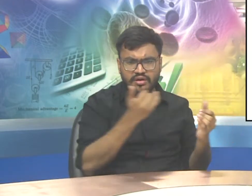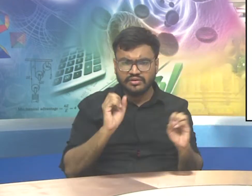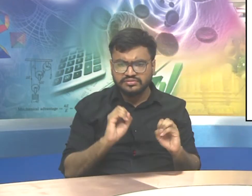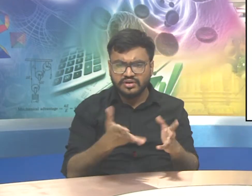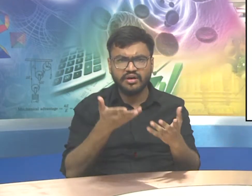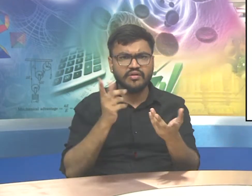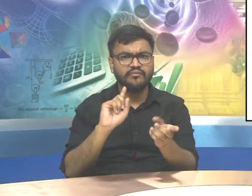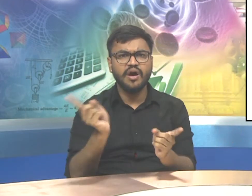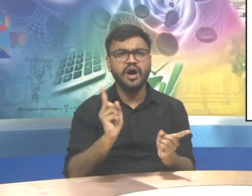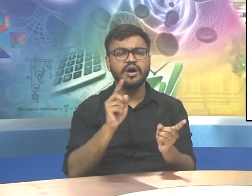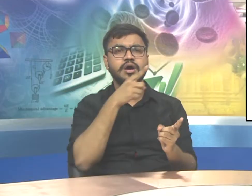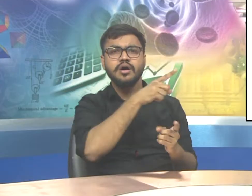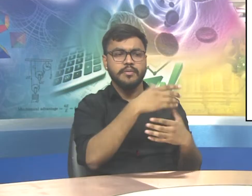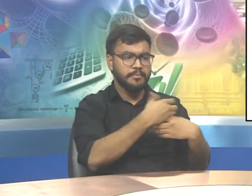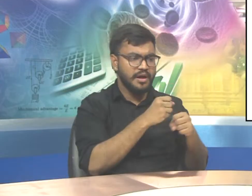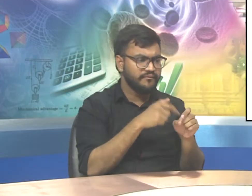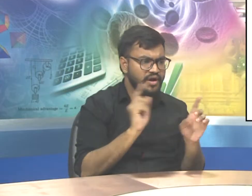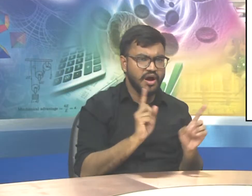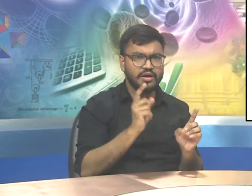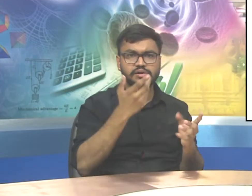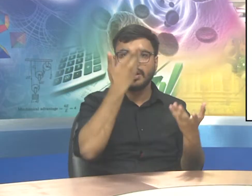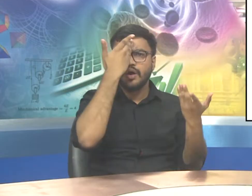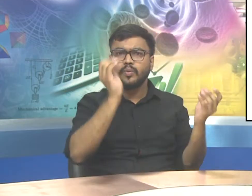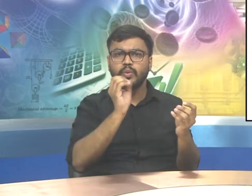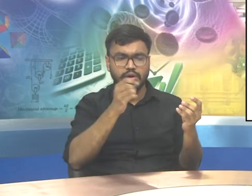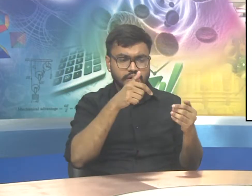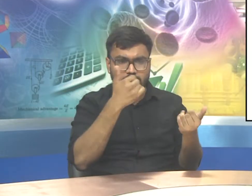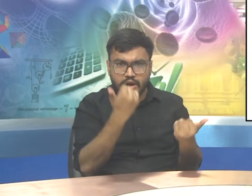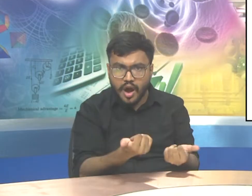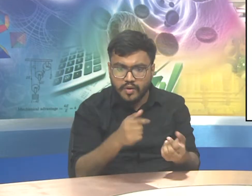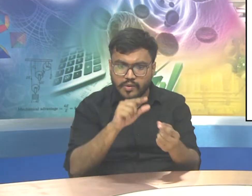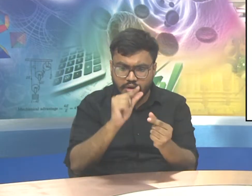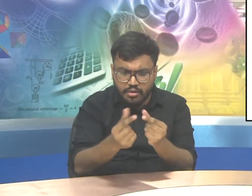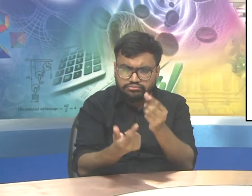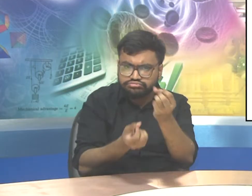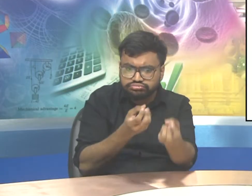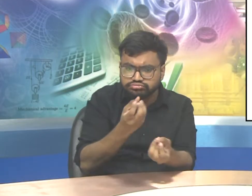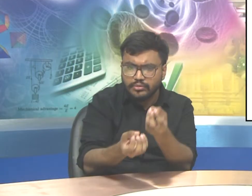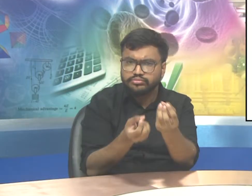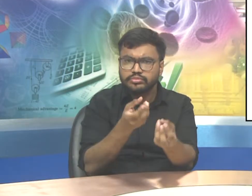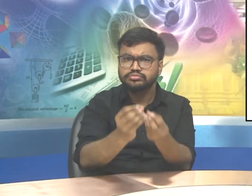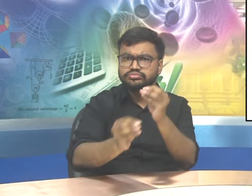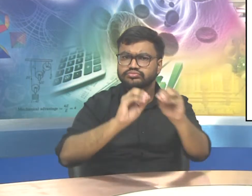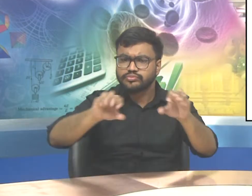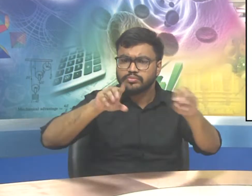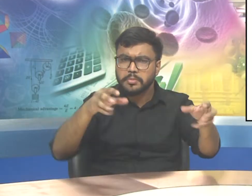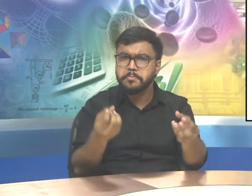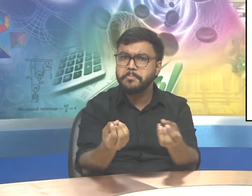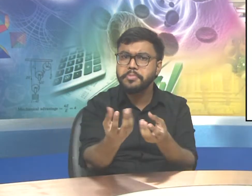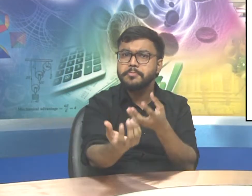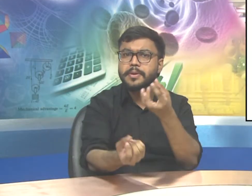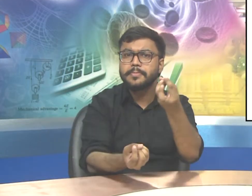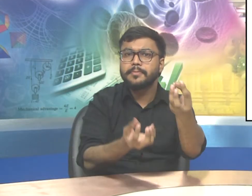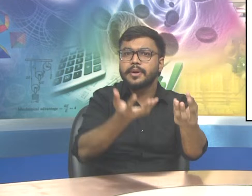They realized they could grow their own food instead of always searching for it.